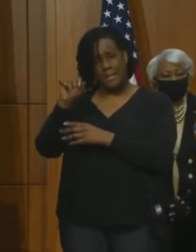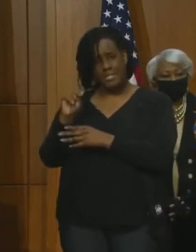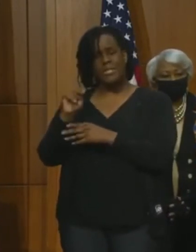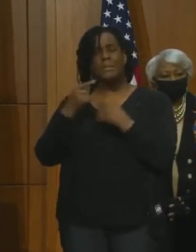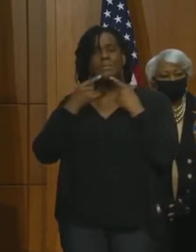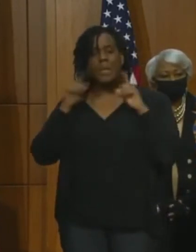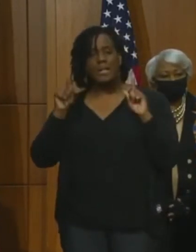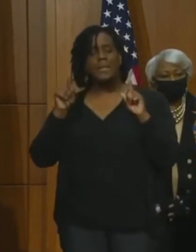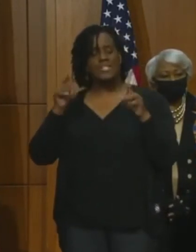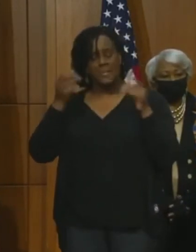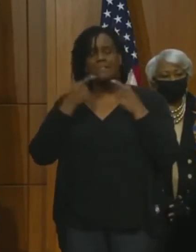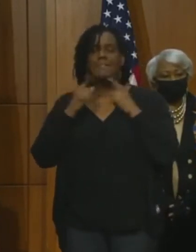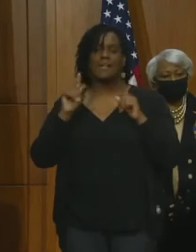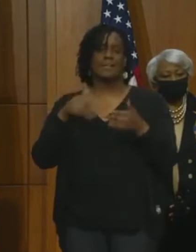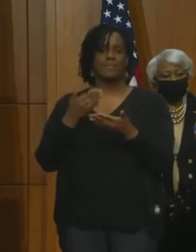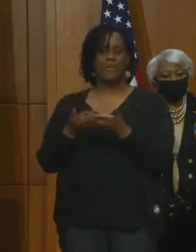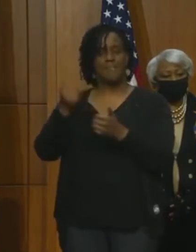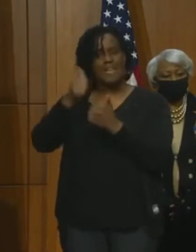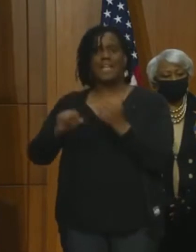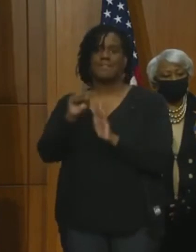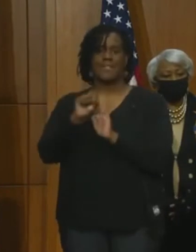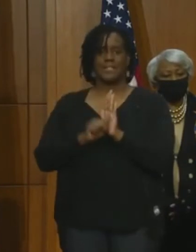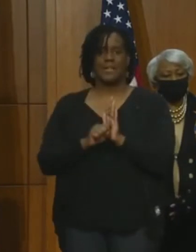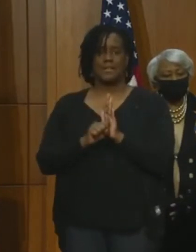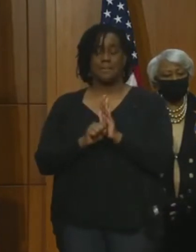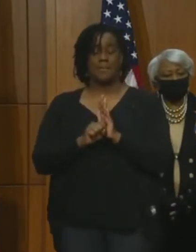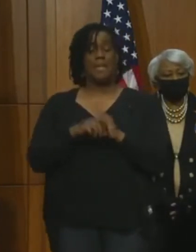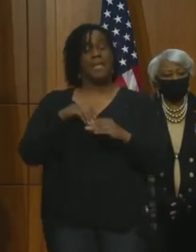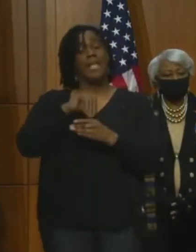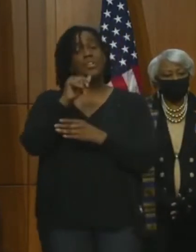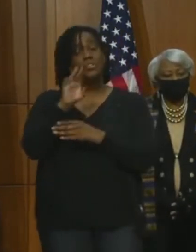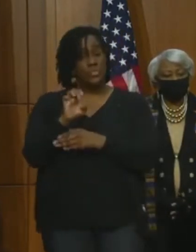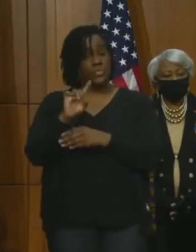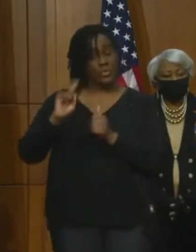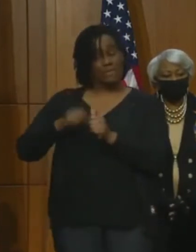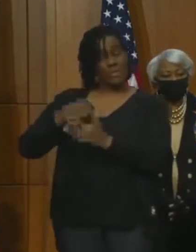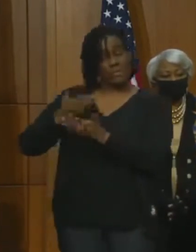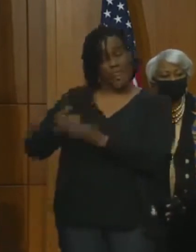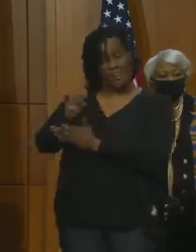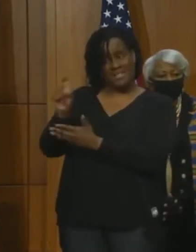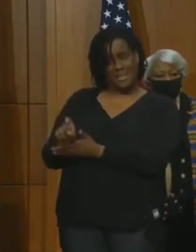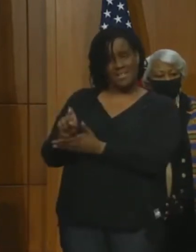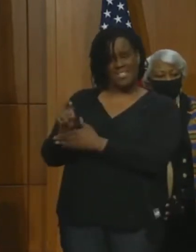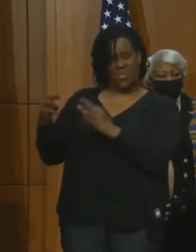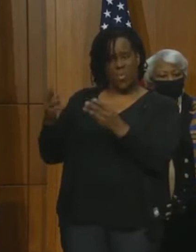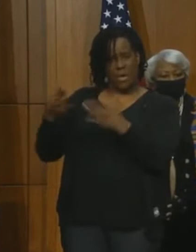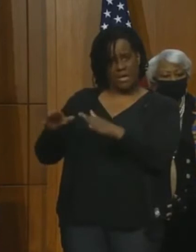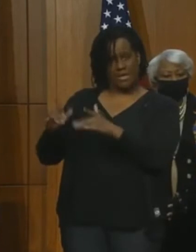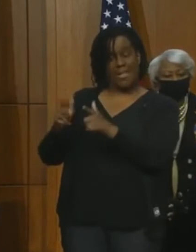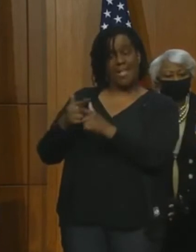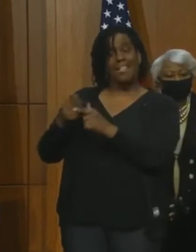state. In June of that year, the news arrived in Texas after the war ended and 2